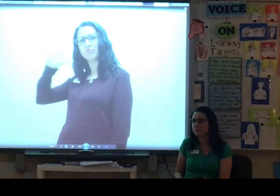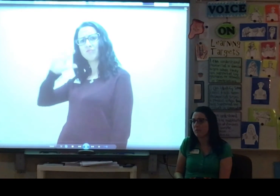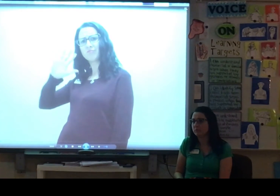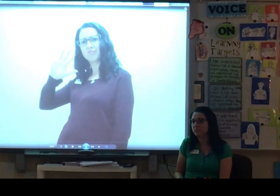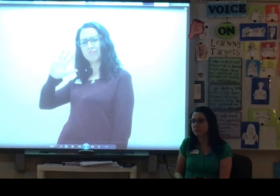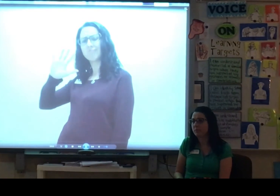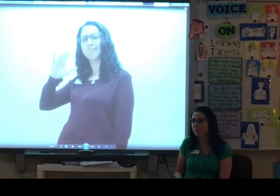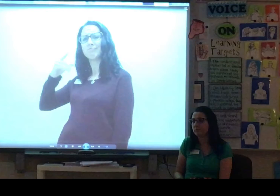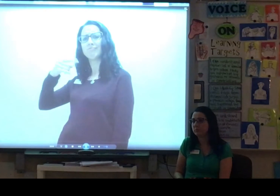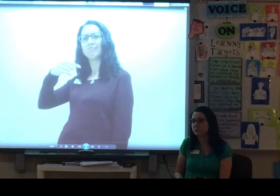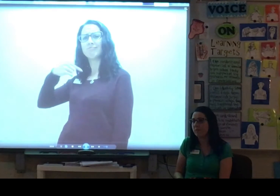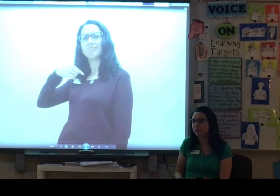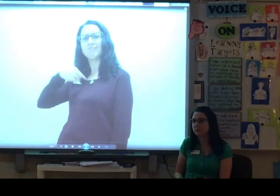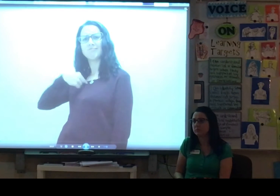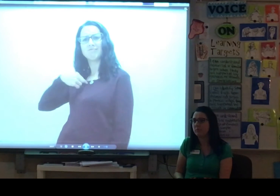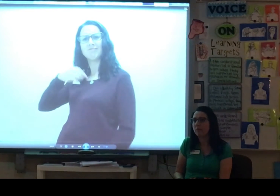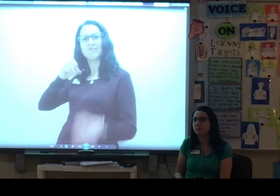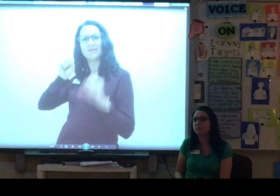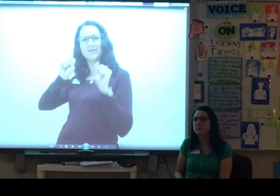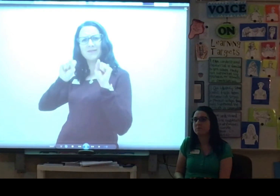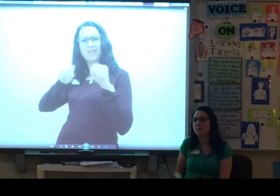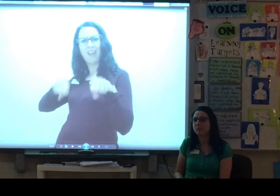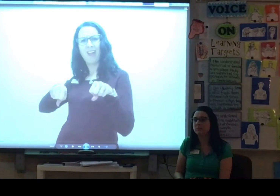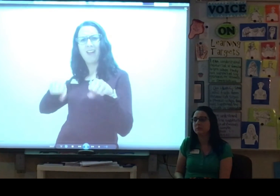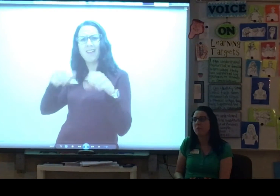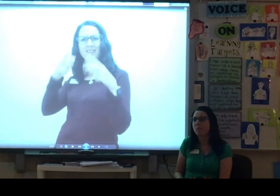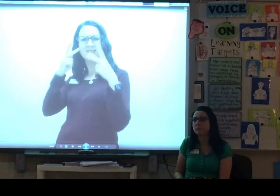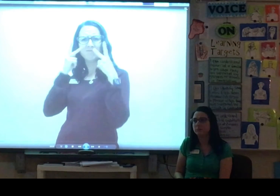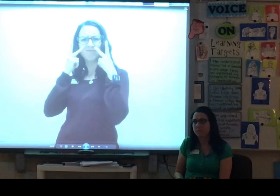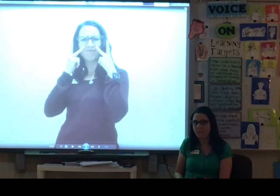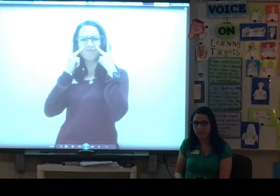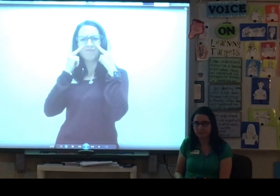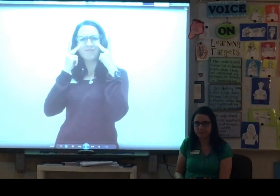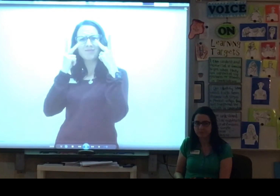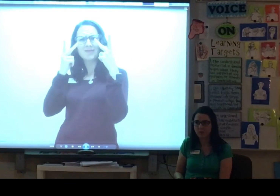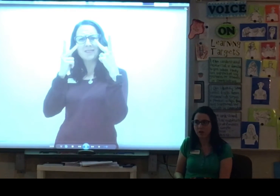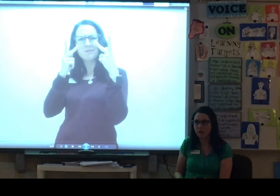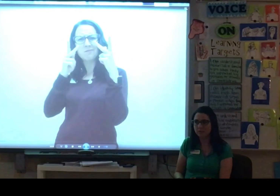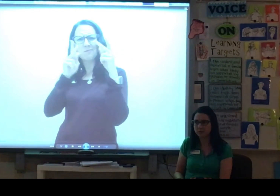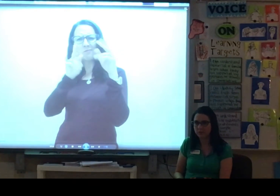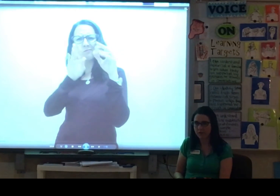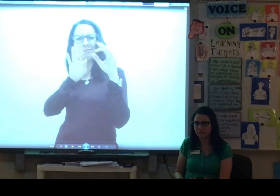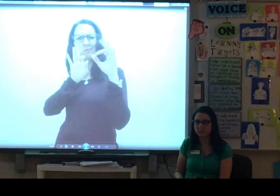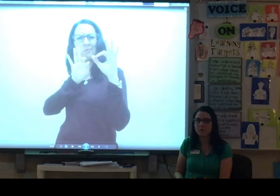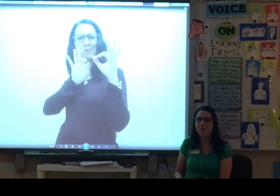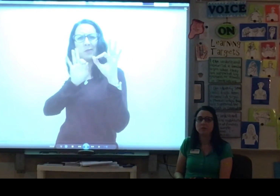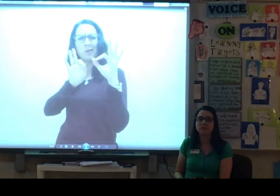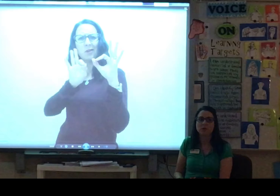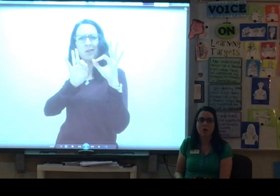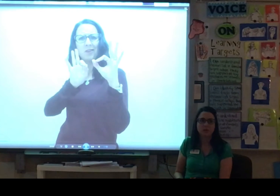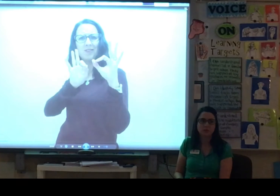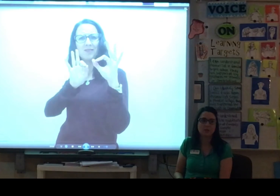A while back, I could see